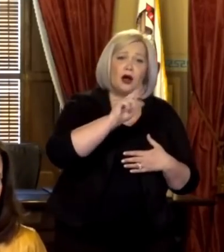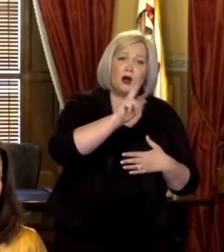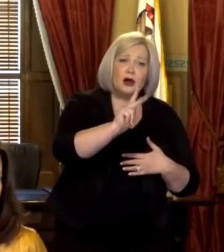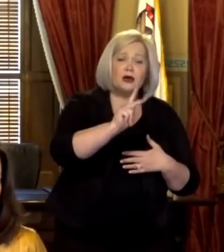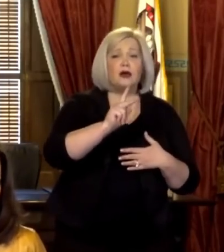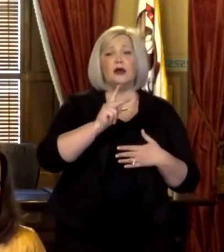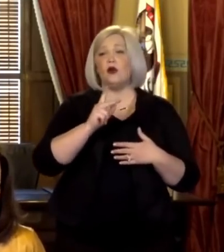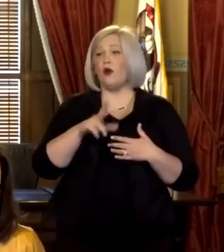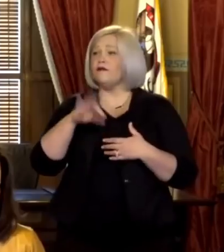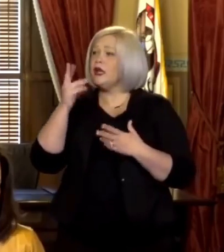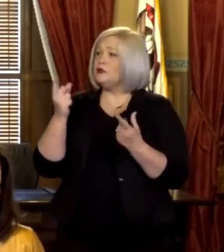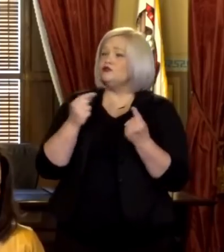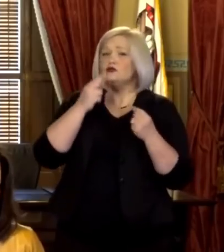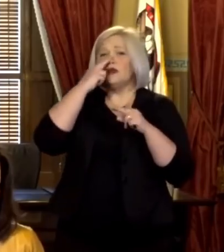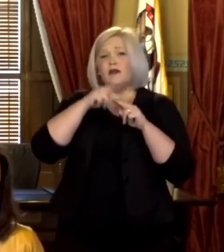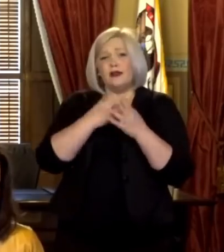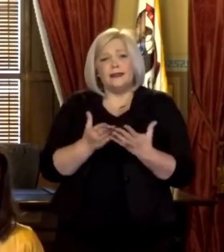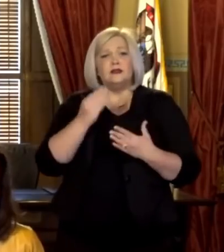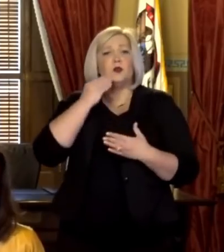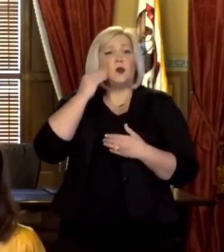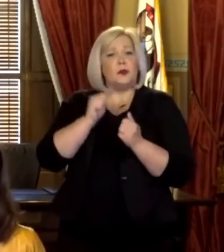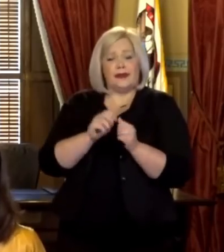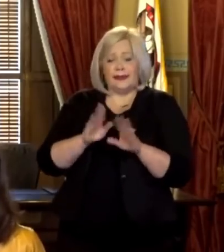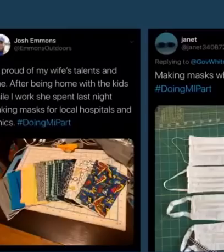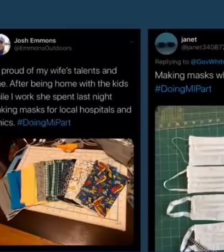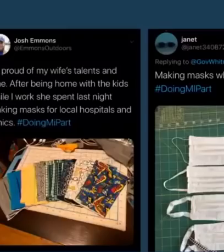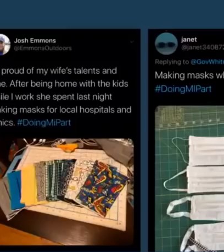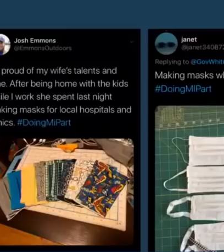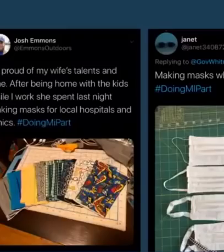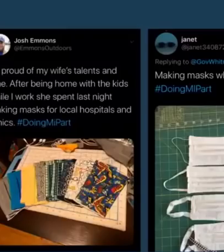fun activities to do at home while they're with their kids.